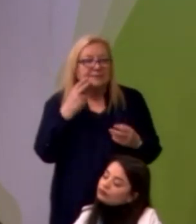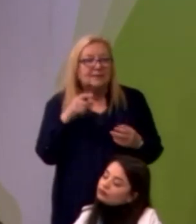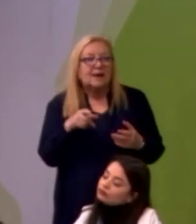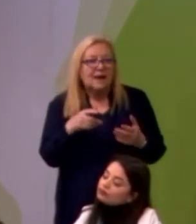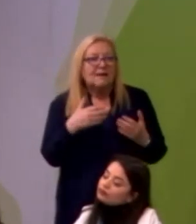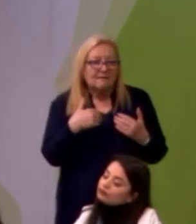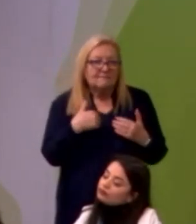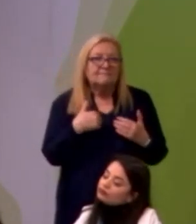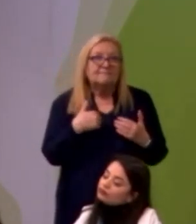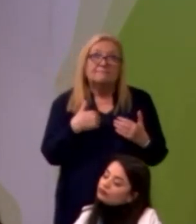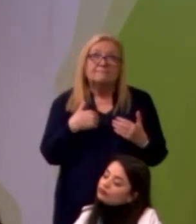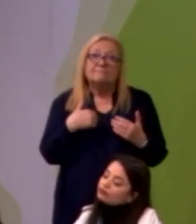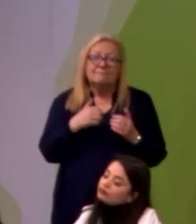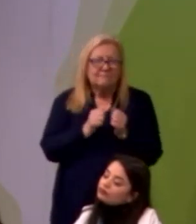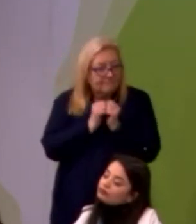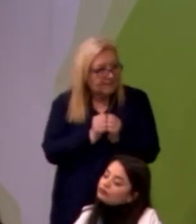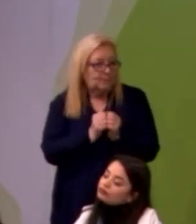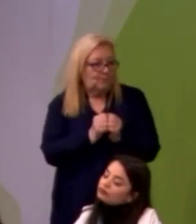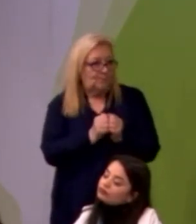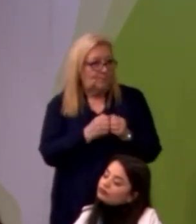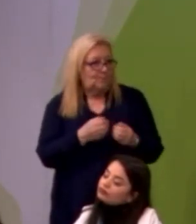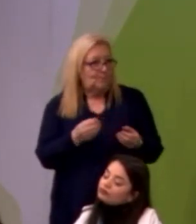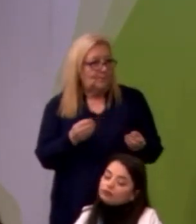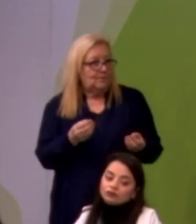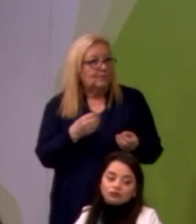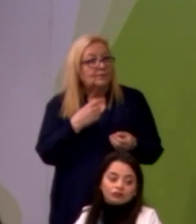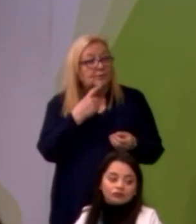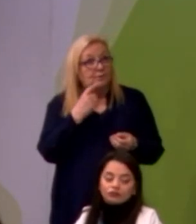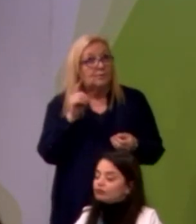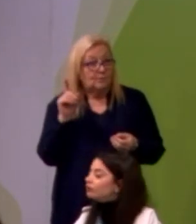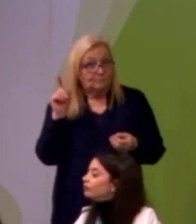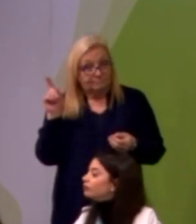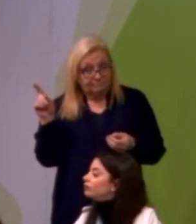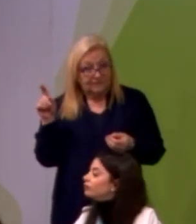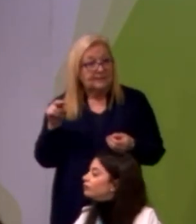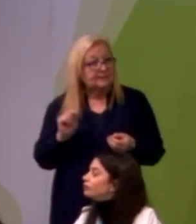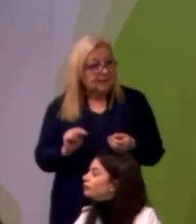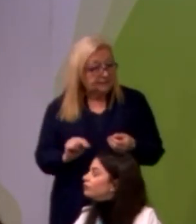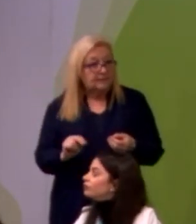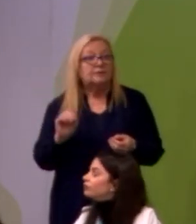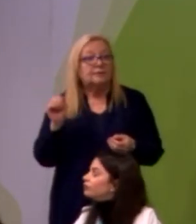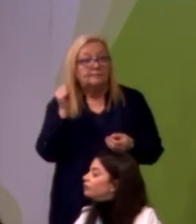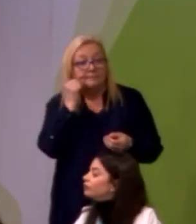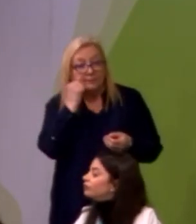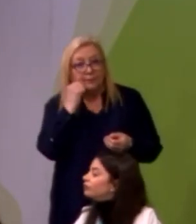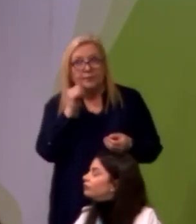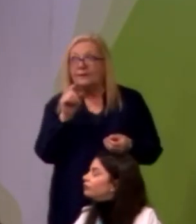valuable contributors. To Nadia and her mother, Abilo is really a role